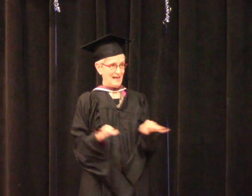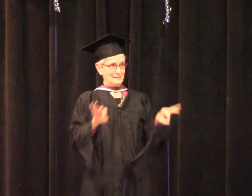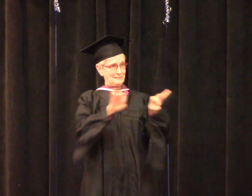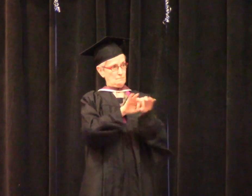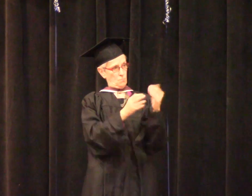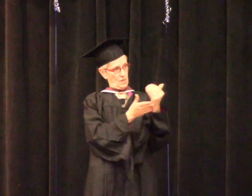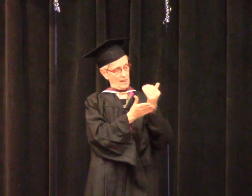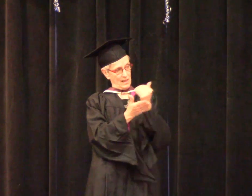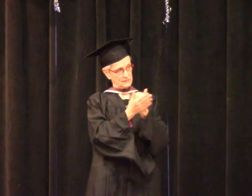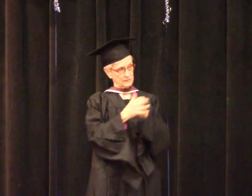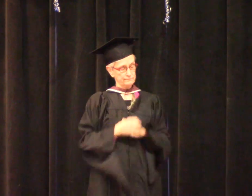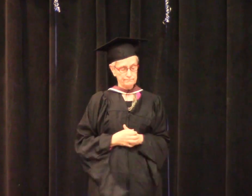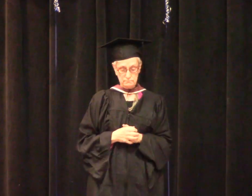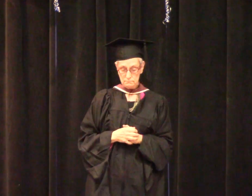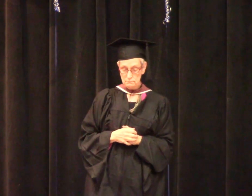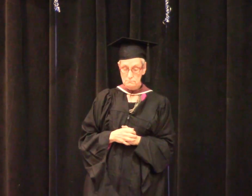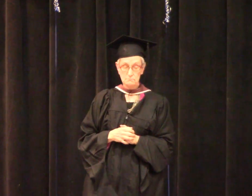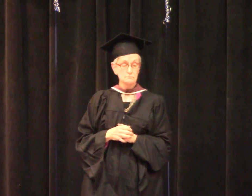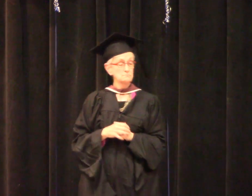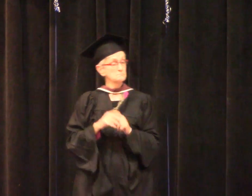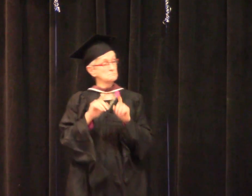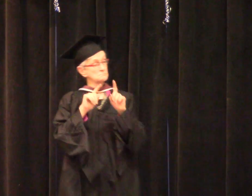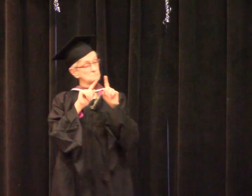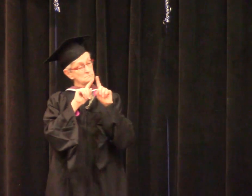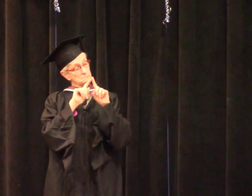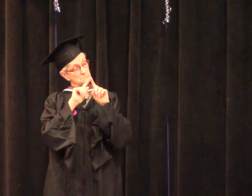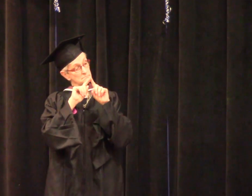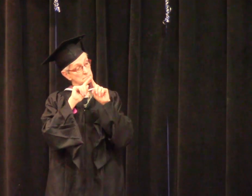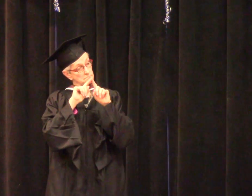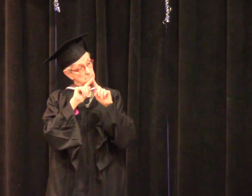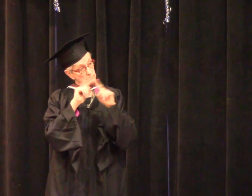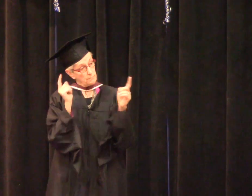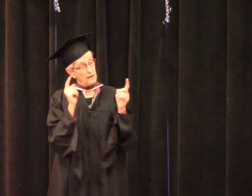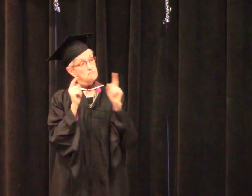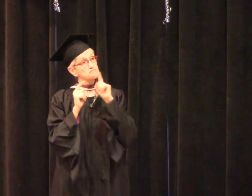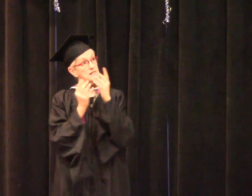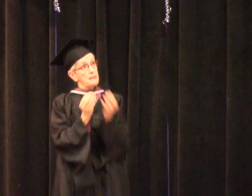for your own life. That's an important lesson to keep with you.